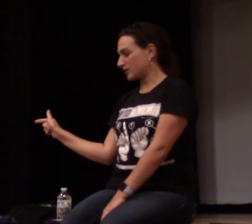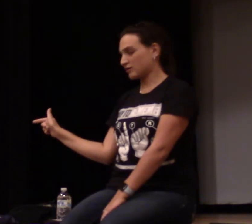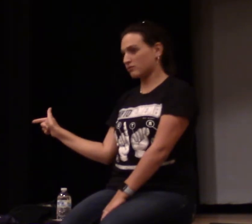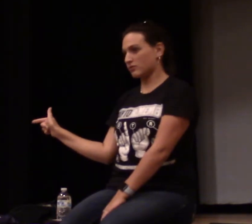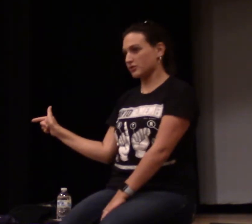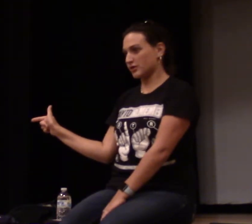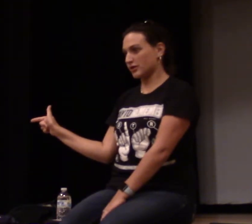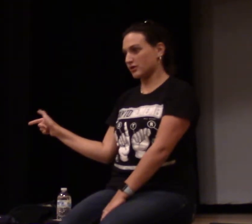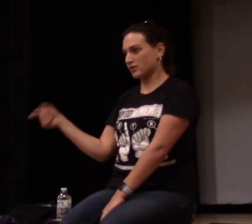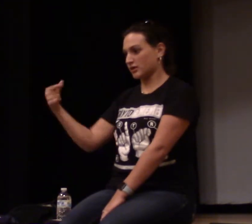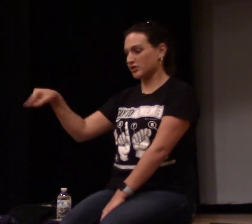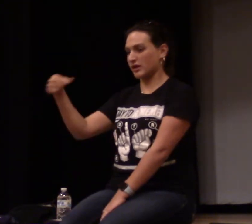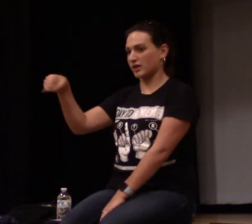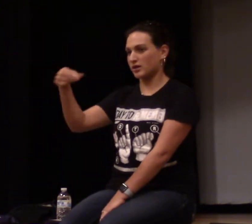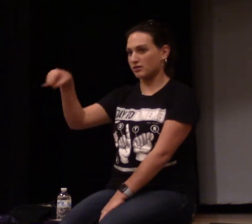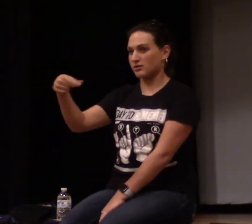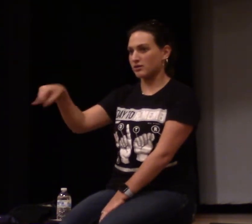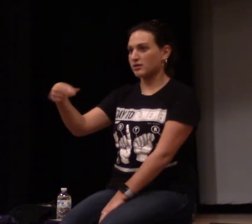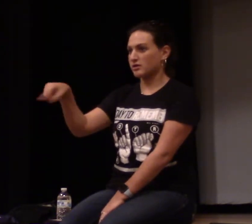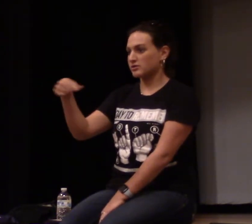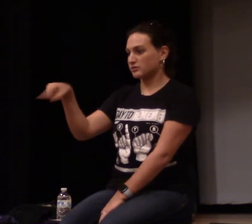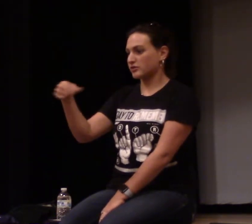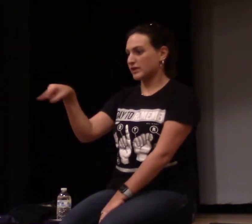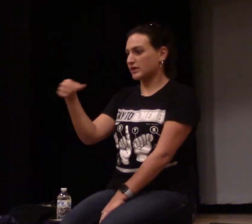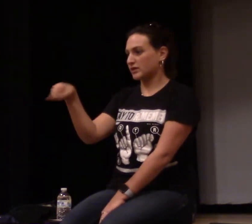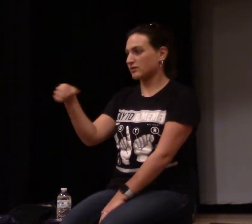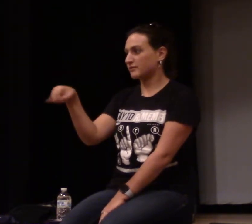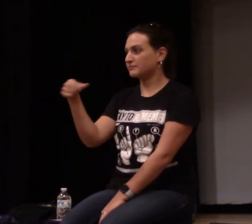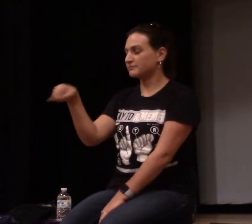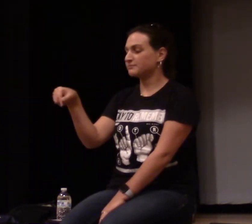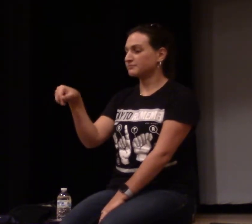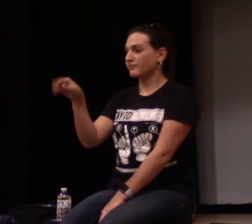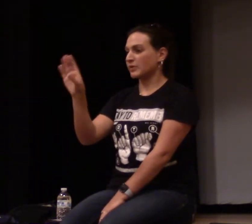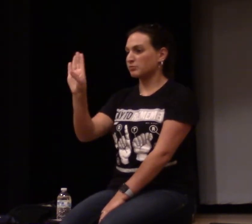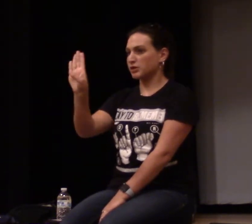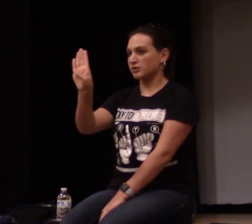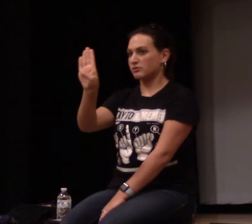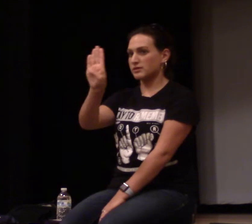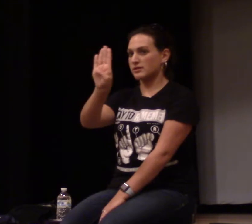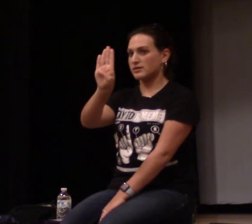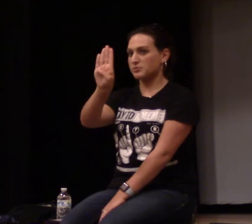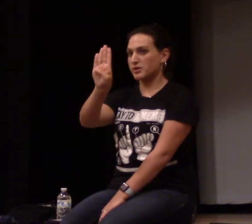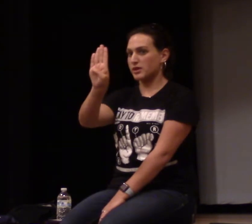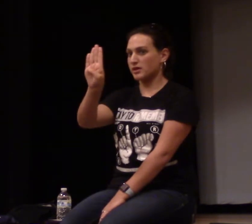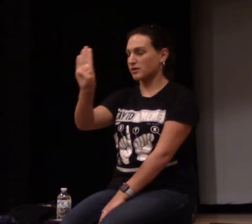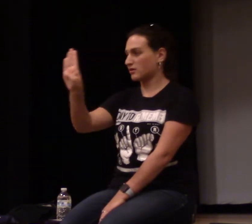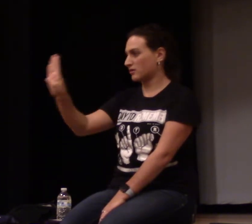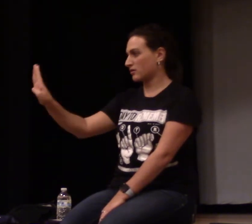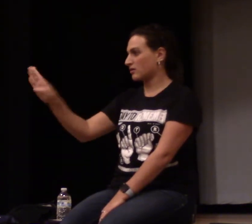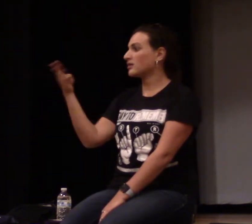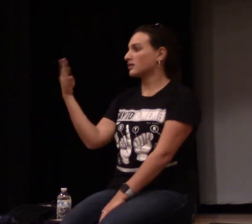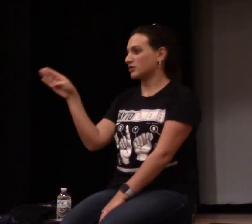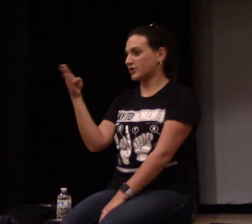or G, and you shake it. Green, blue is B, you shake it.